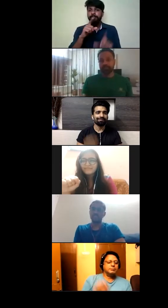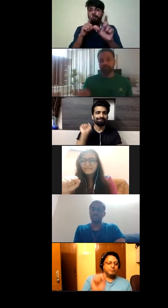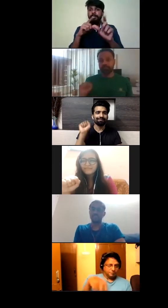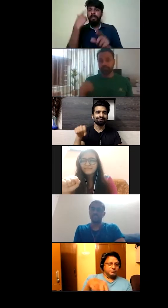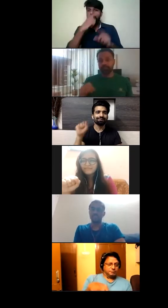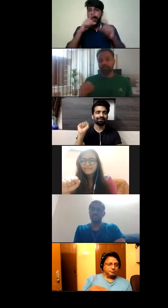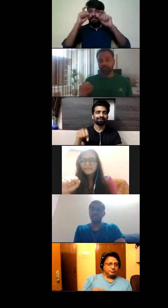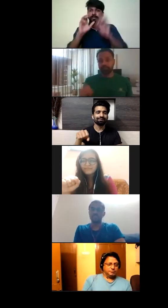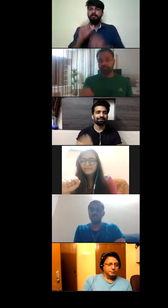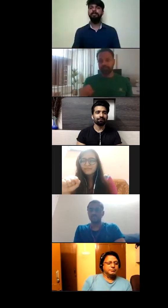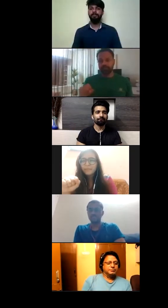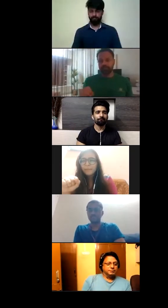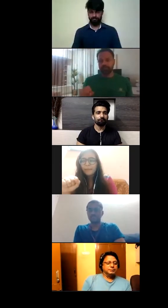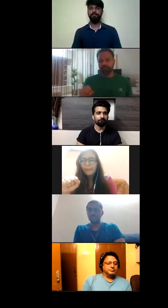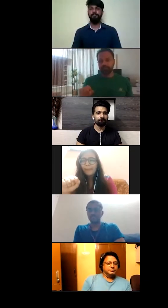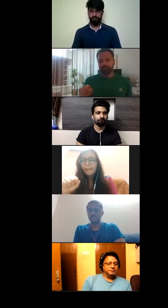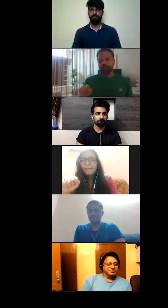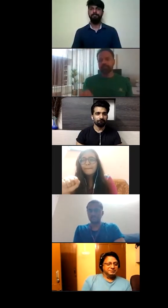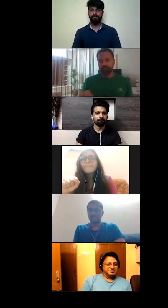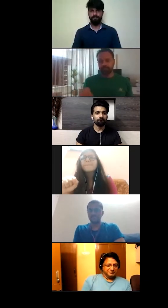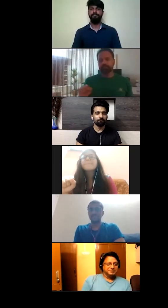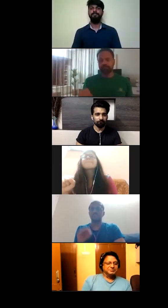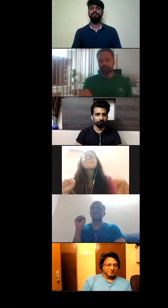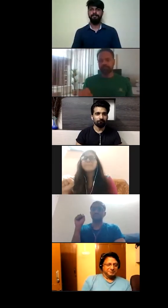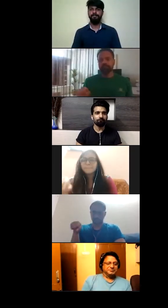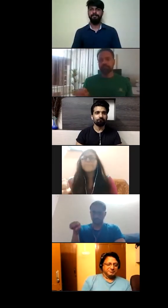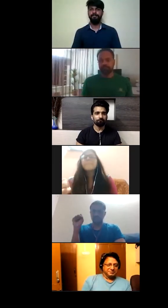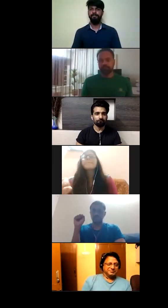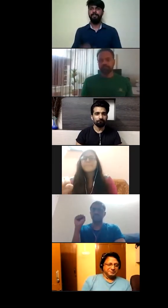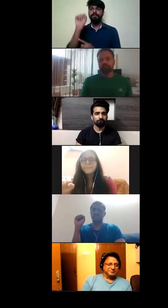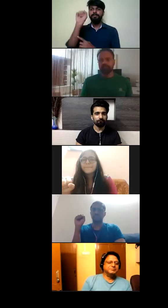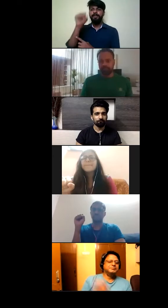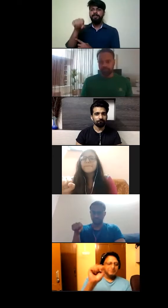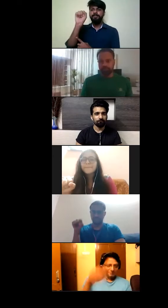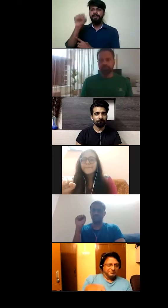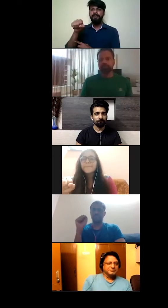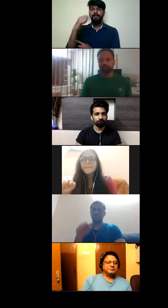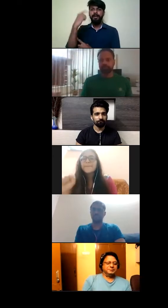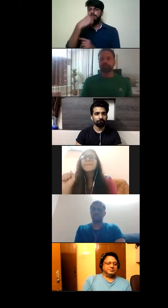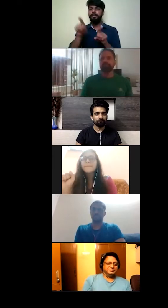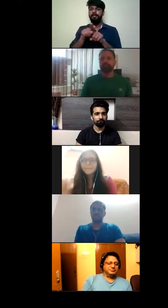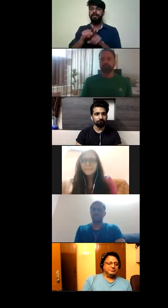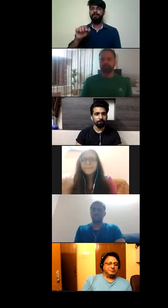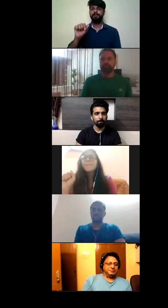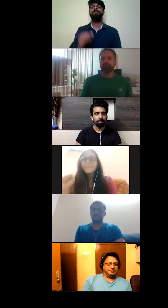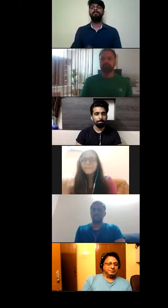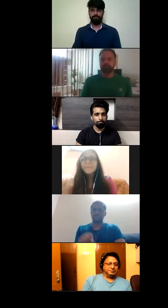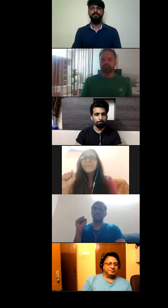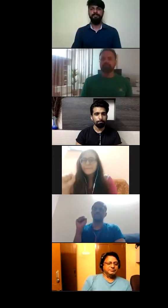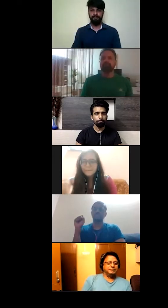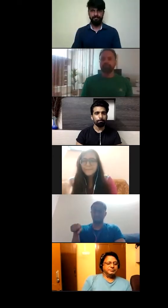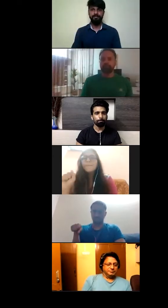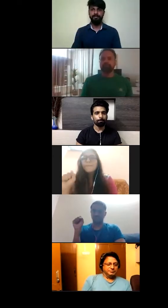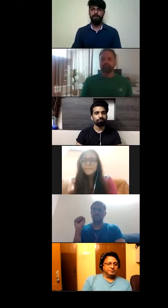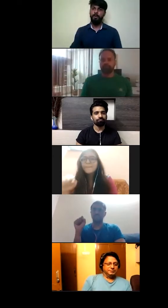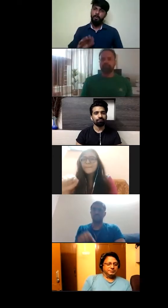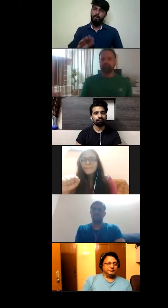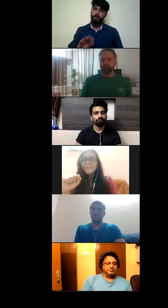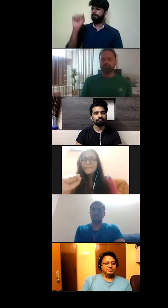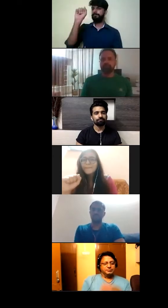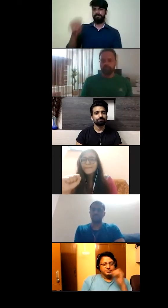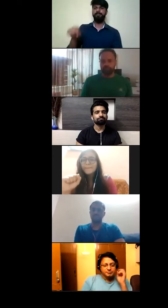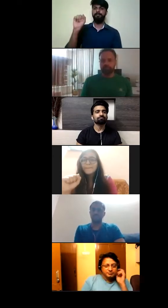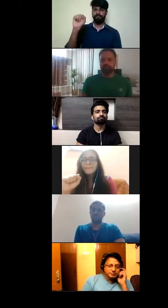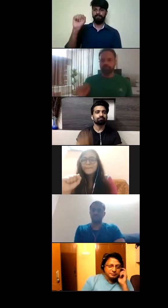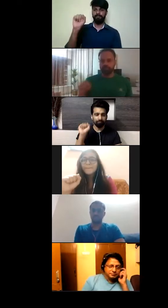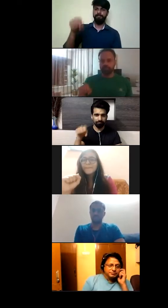So now, and also you have to use your facial expression when you are moving your head up, up and down. So when you are saying yes,